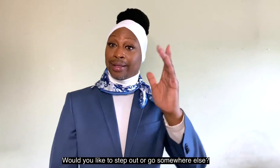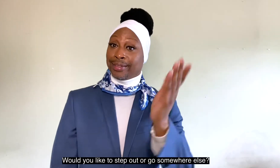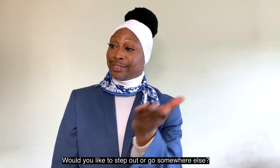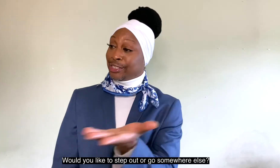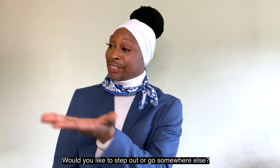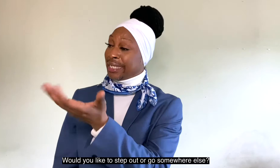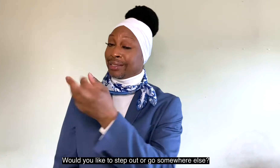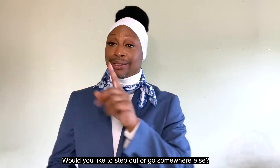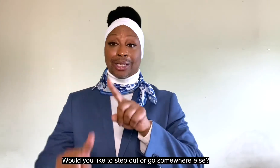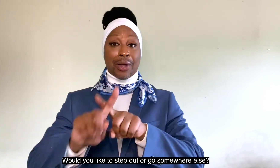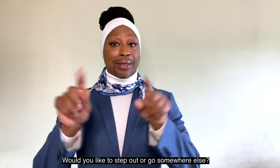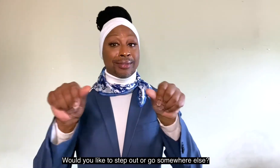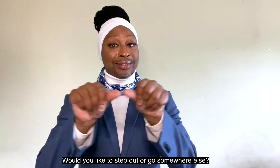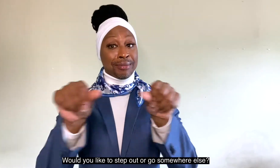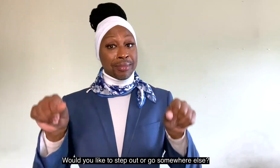Or go somewhere else?